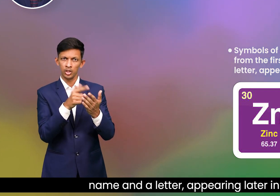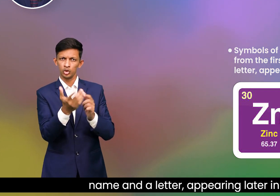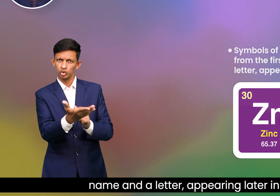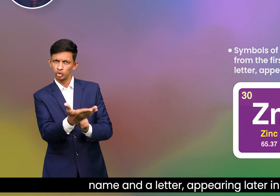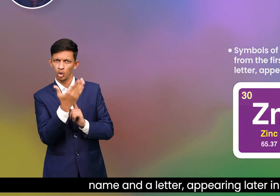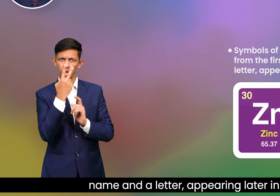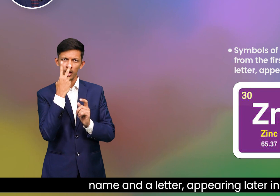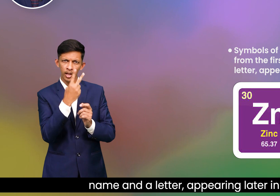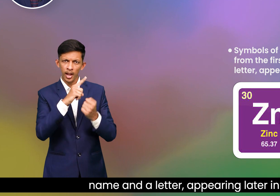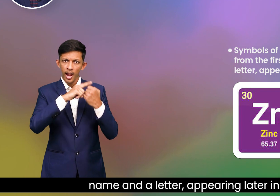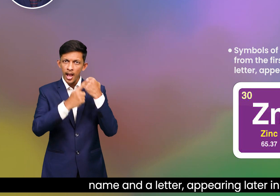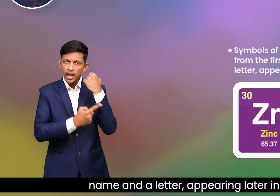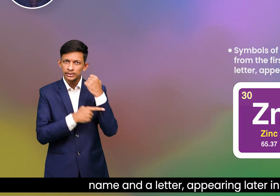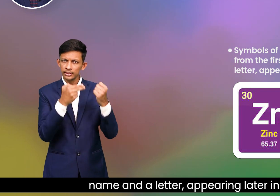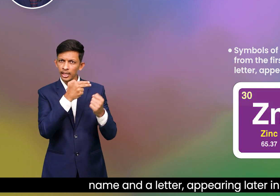appearing later in the name.